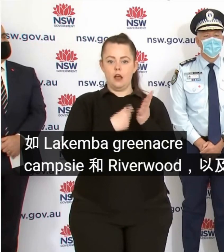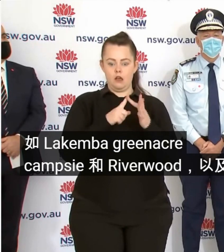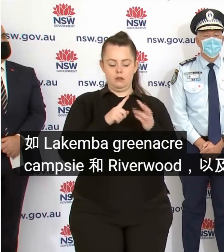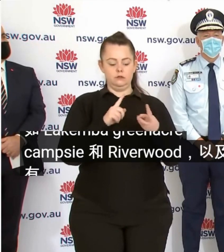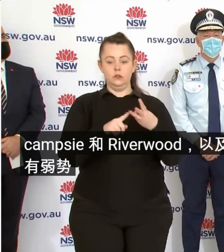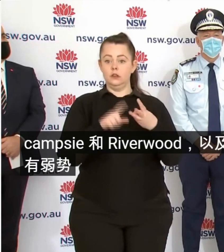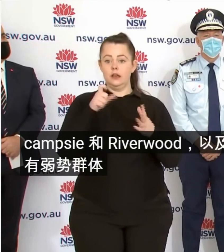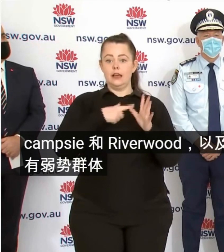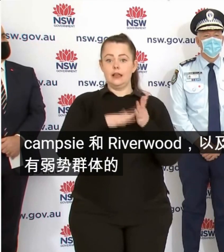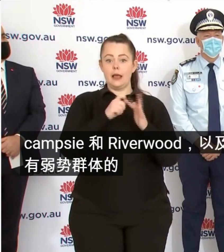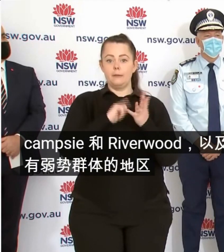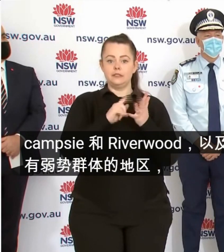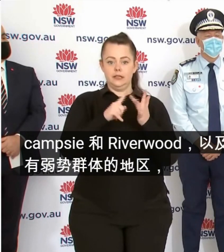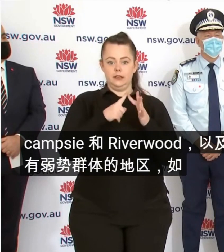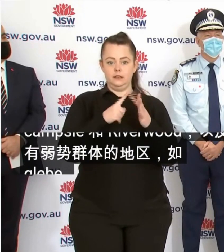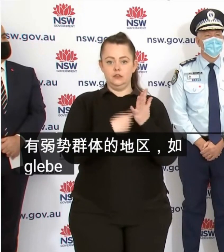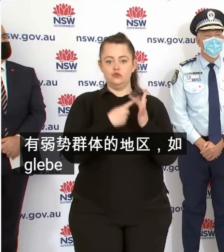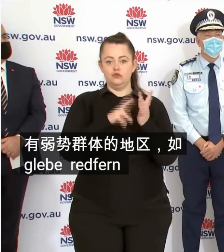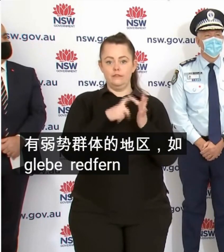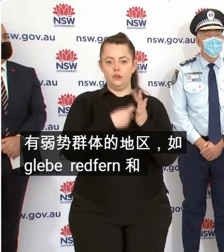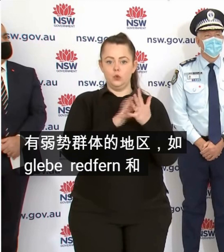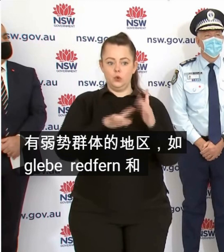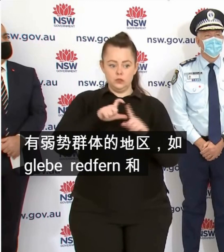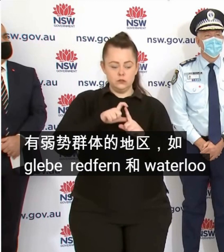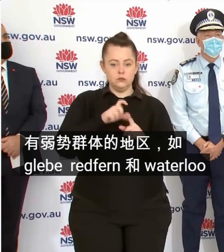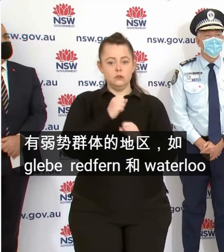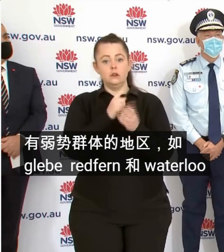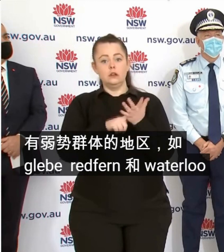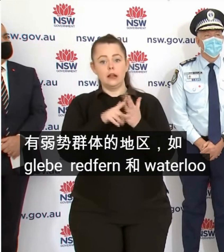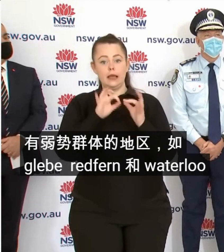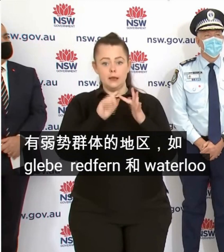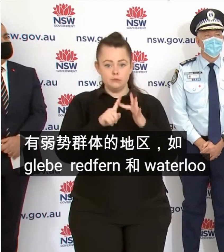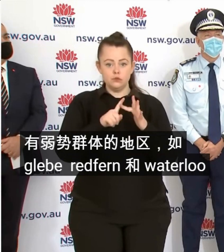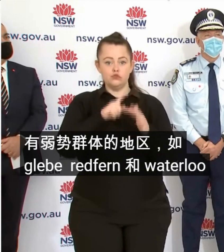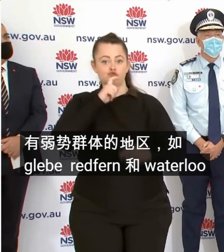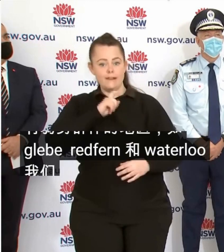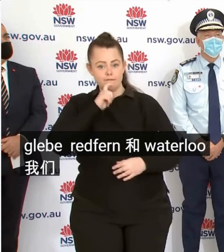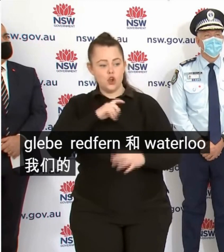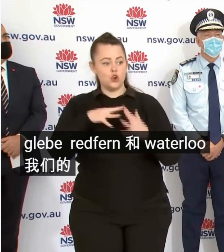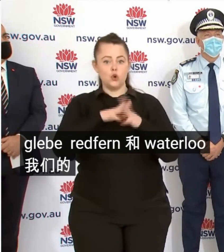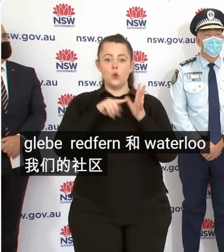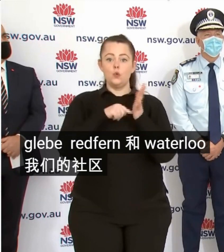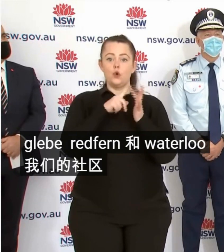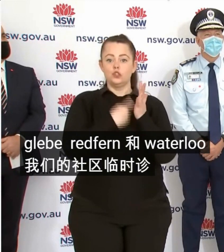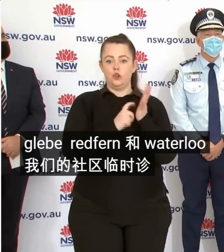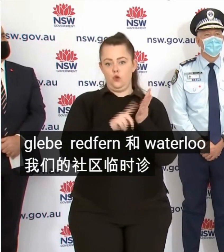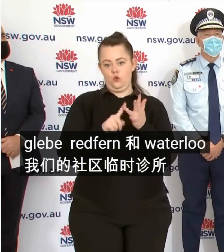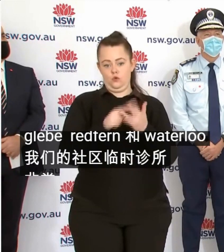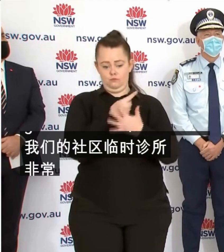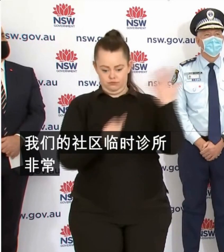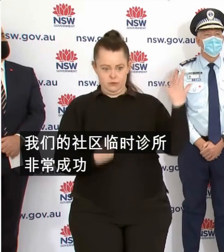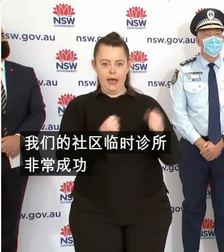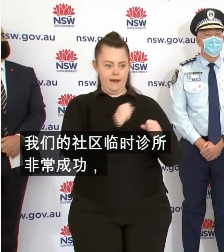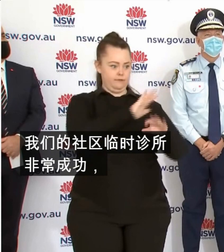other areas with vulnerable populations such as Glebe, Redfern and Waterloo. Our community pop-up clinics have